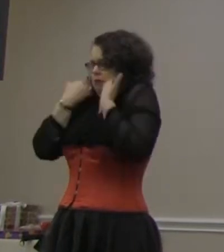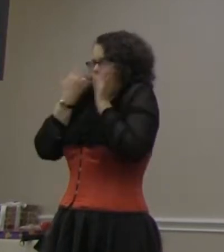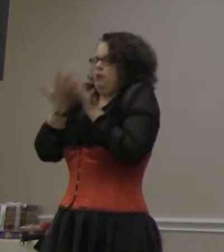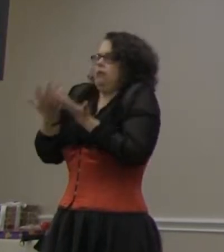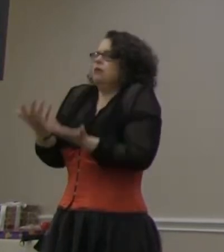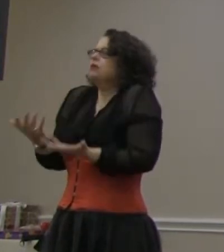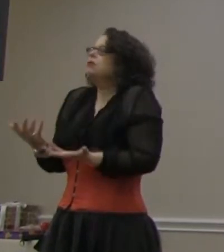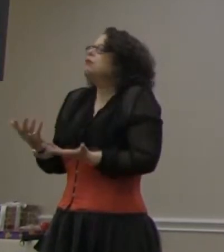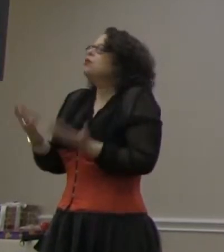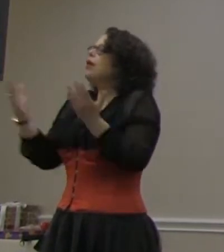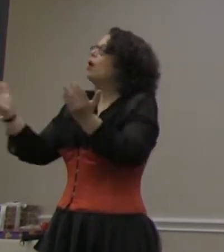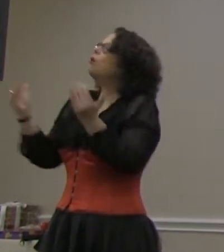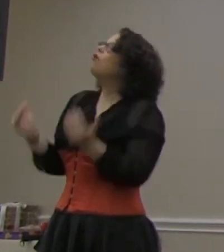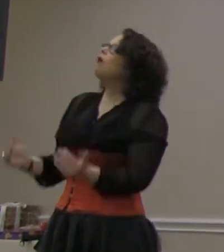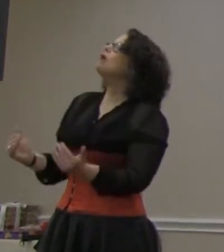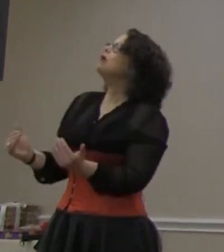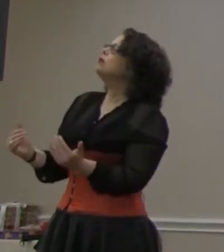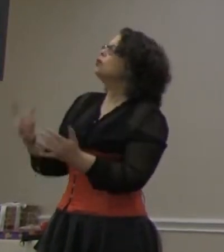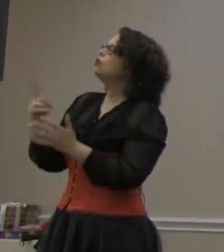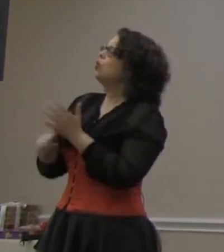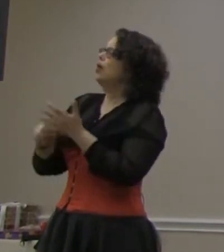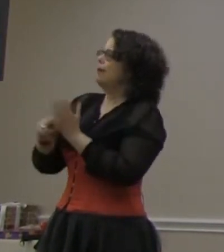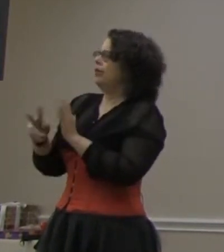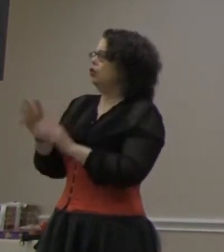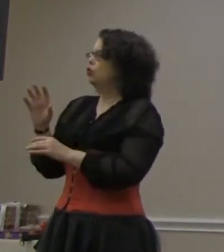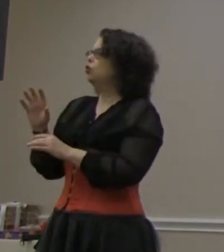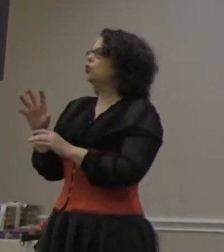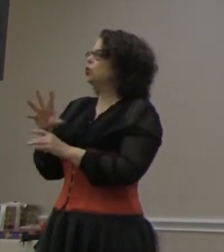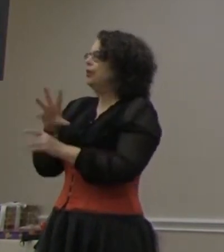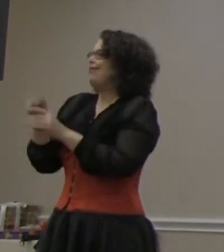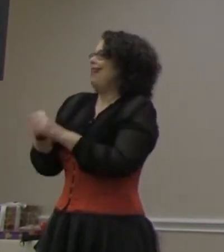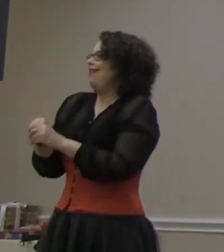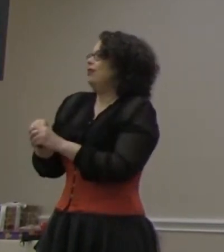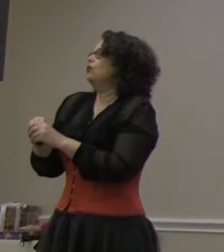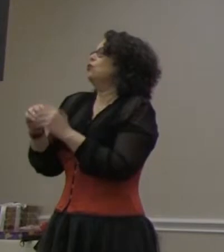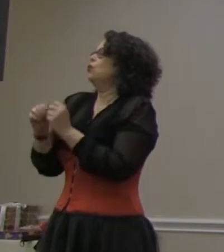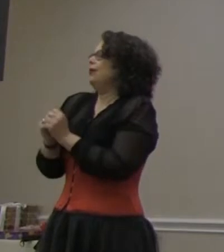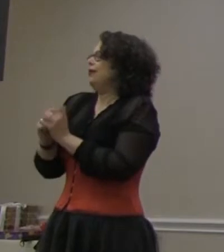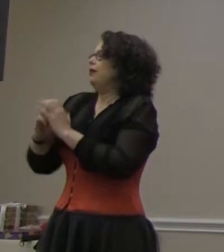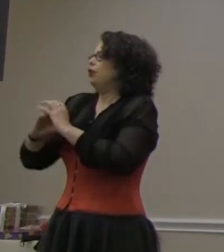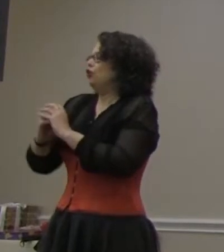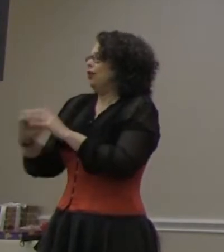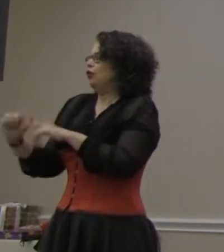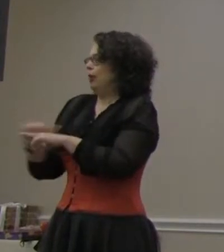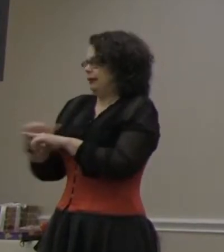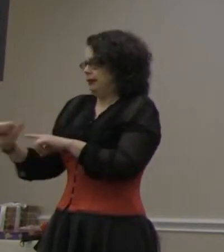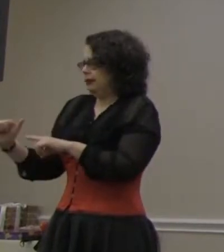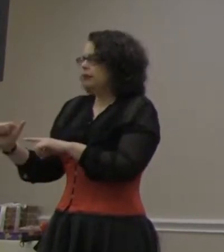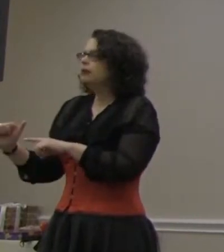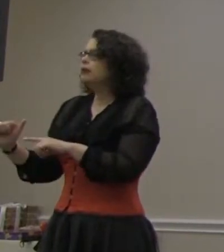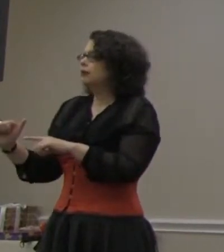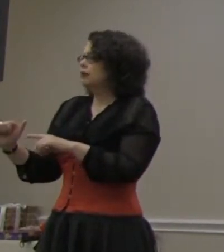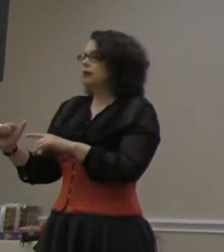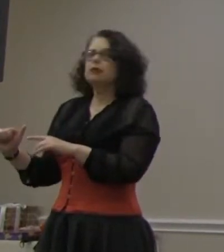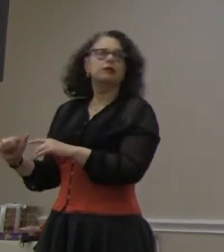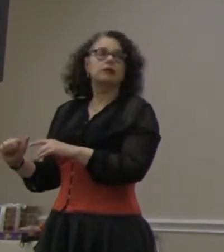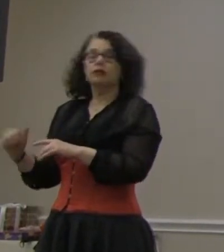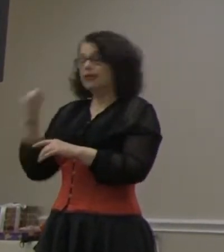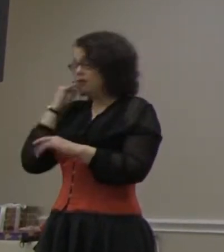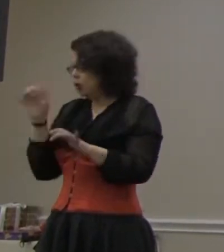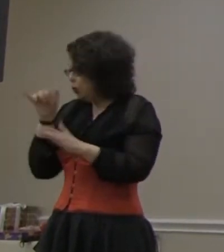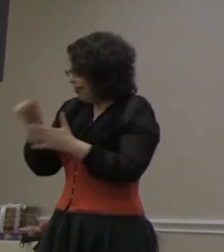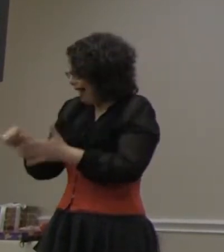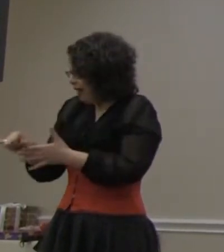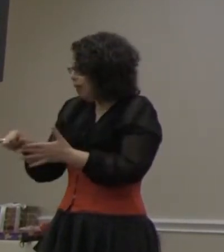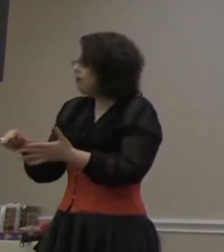So let me move on to what does it mean to engage in intersectional practices. To do this, it